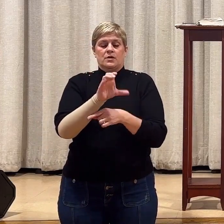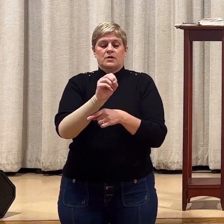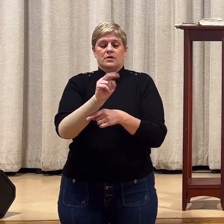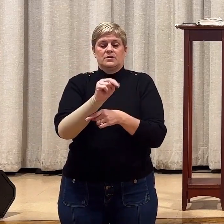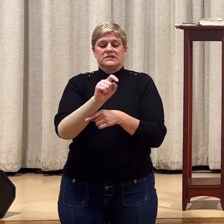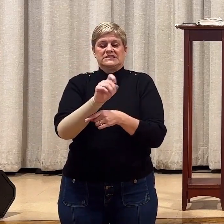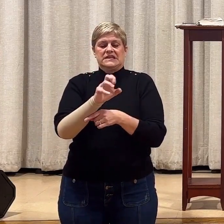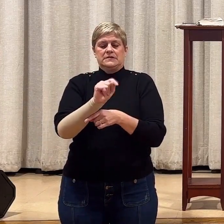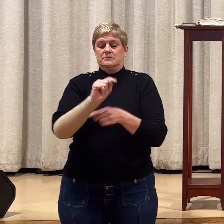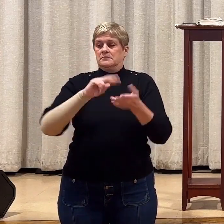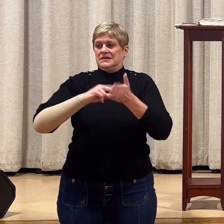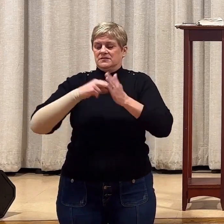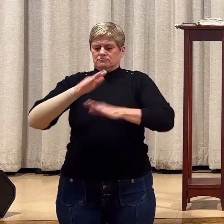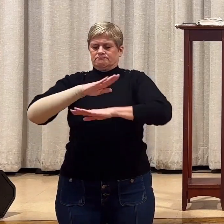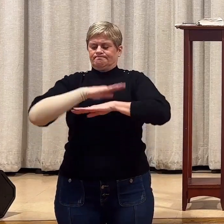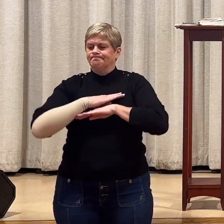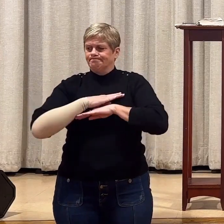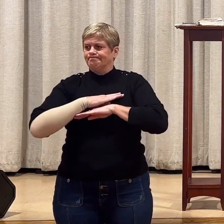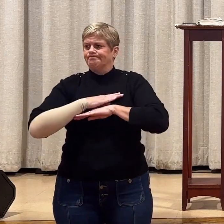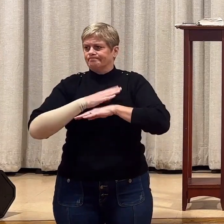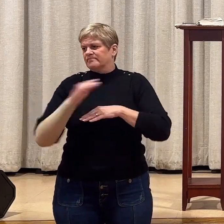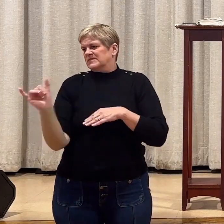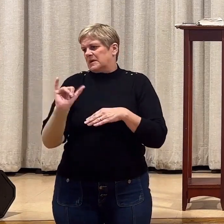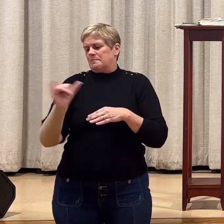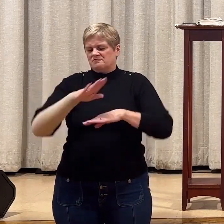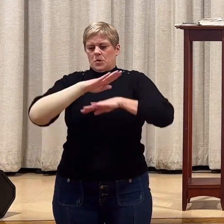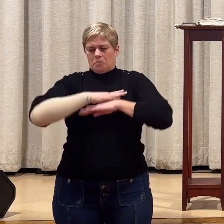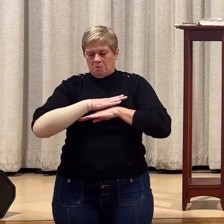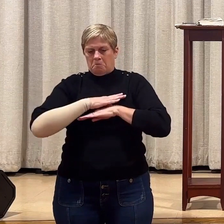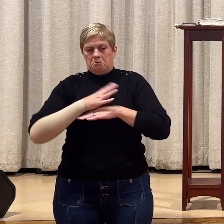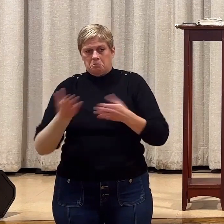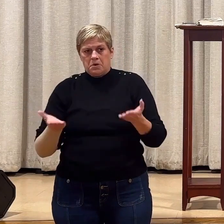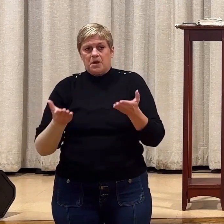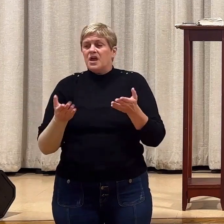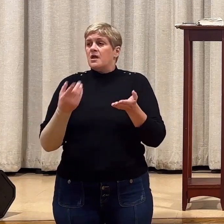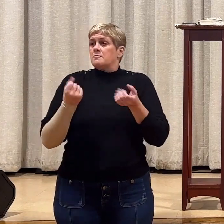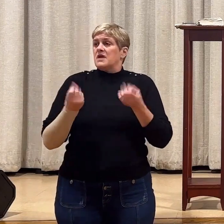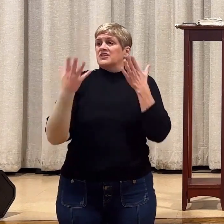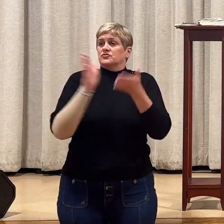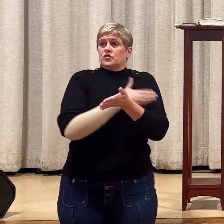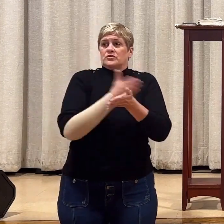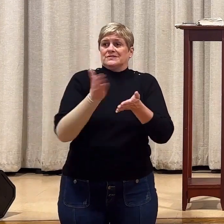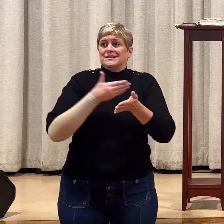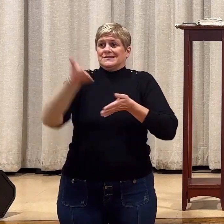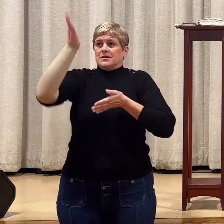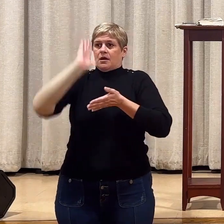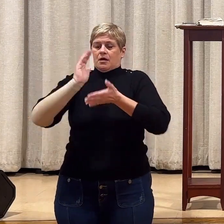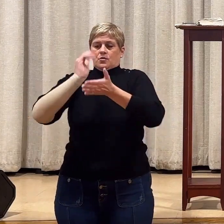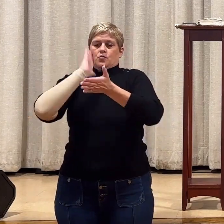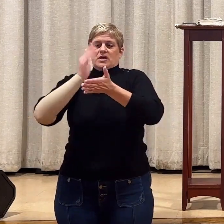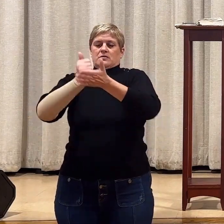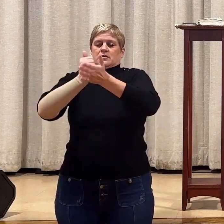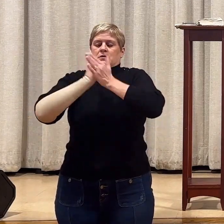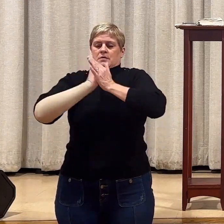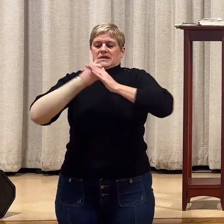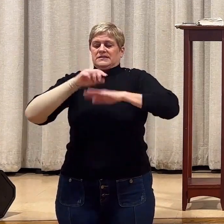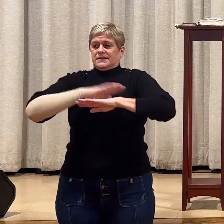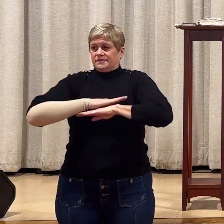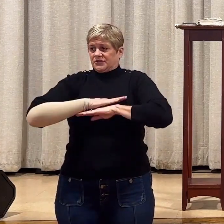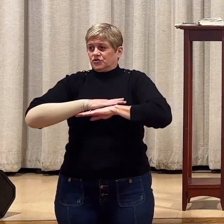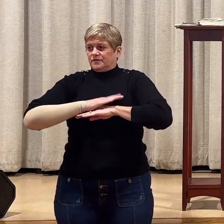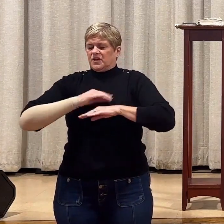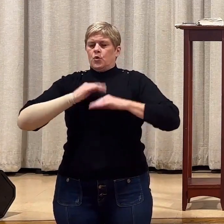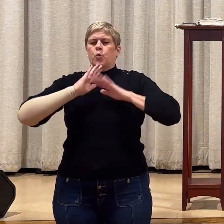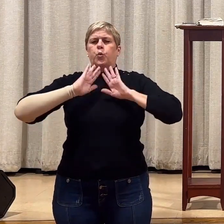as satisfied. And in many of the Psalms, David talks about how God satisfies him. It says in Psalm 65, verse